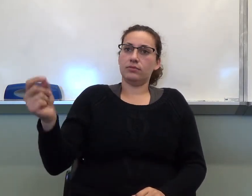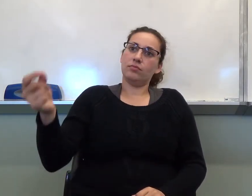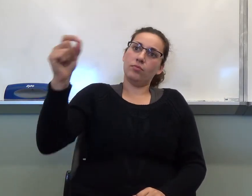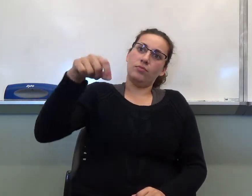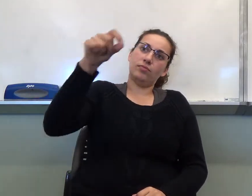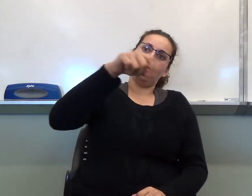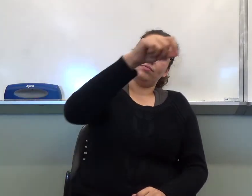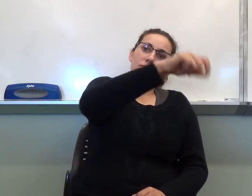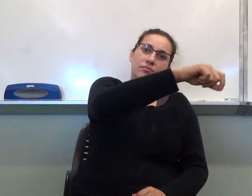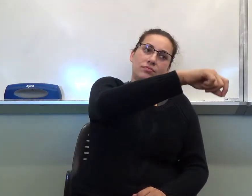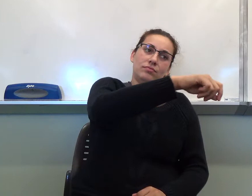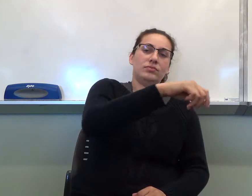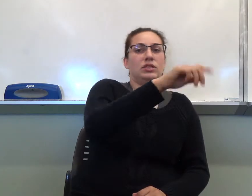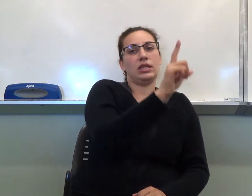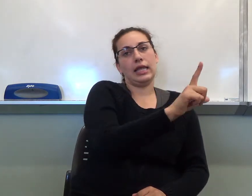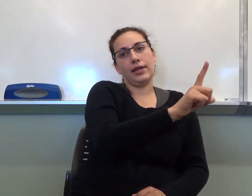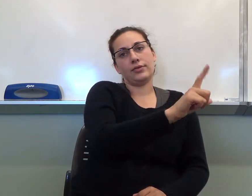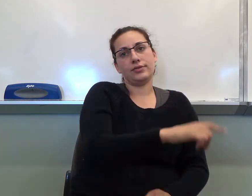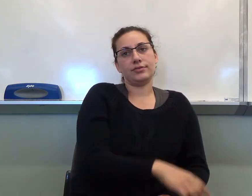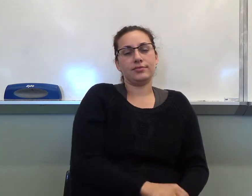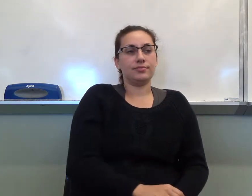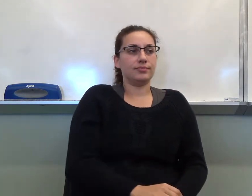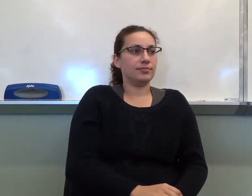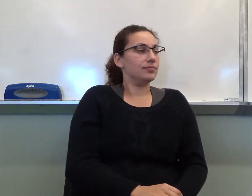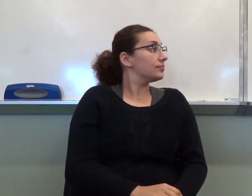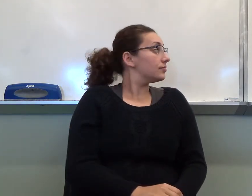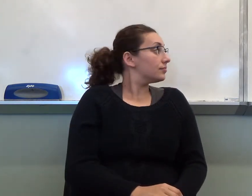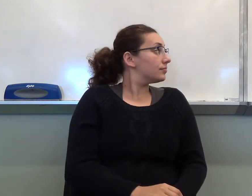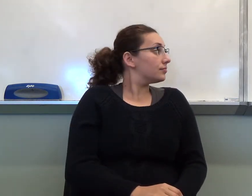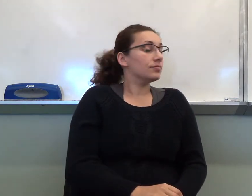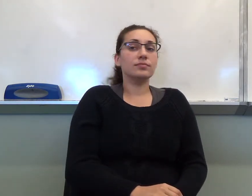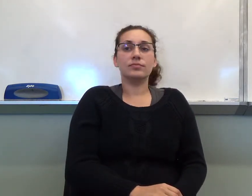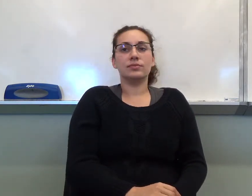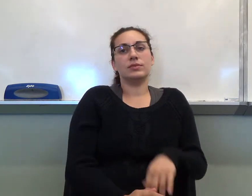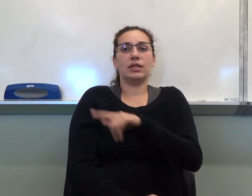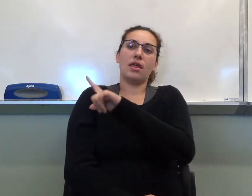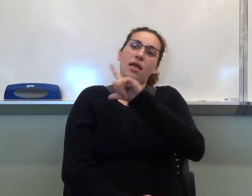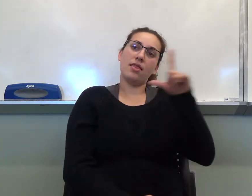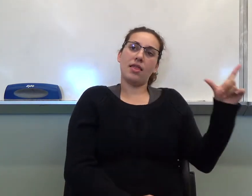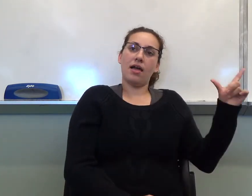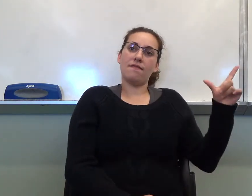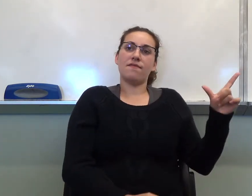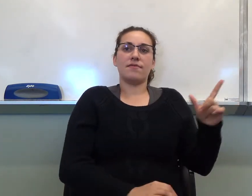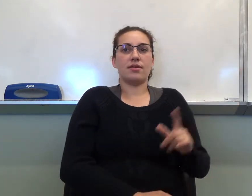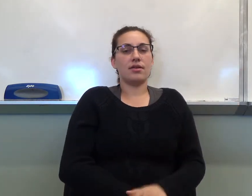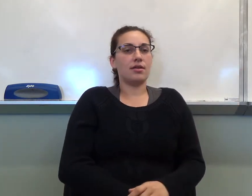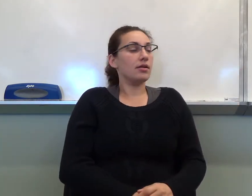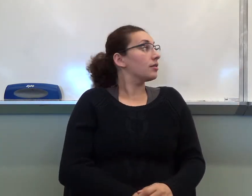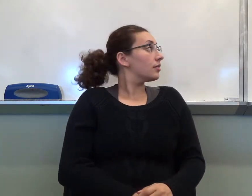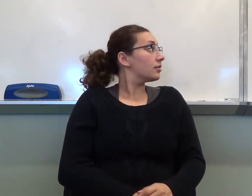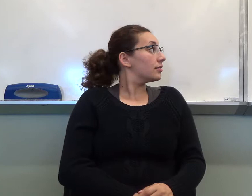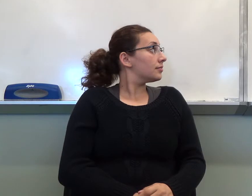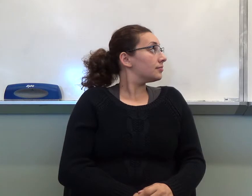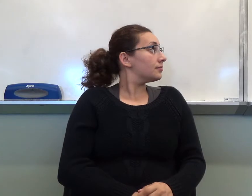that. 3 to the left. 1, 2, 3. So